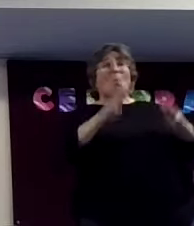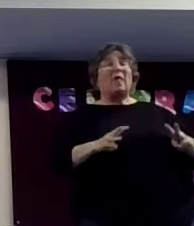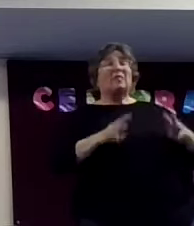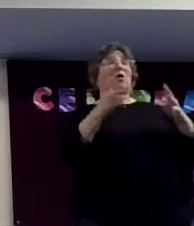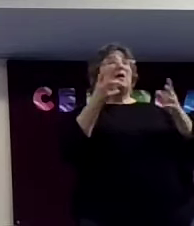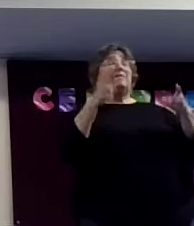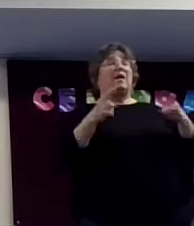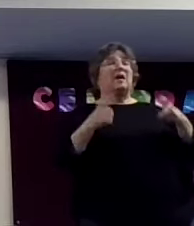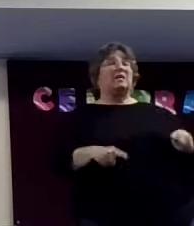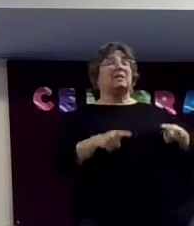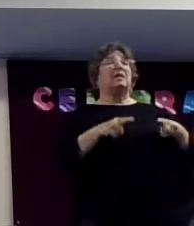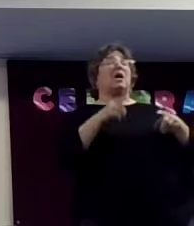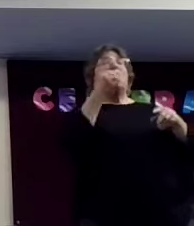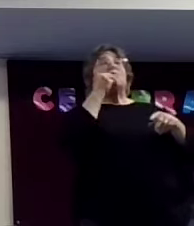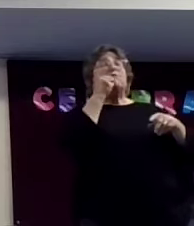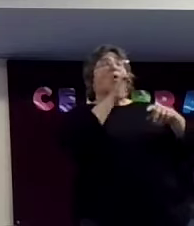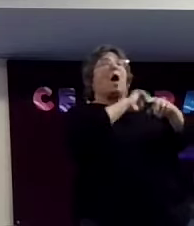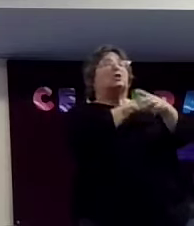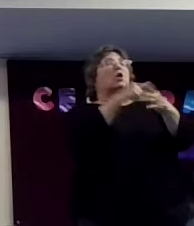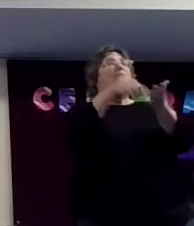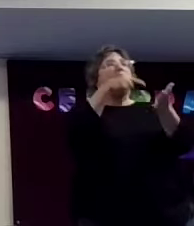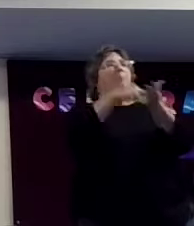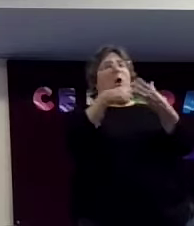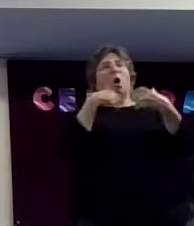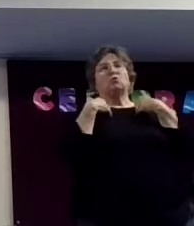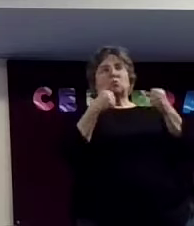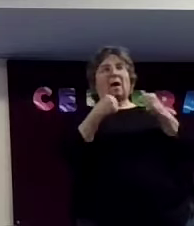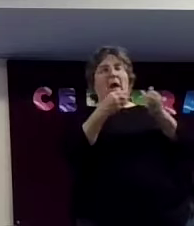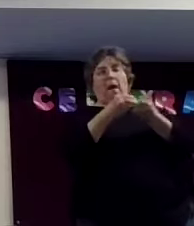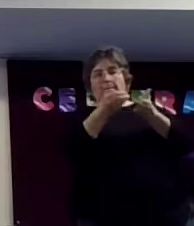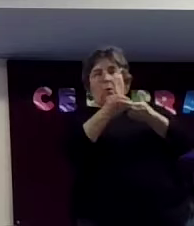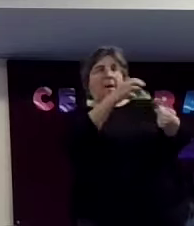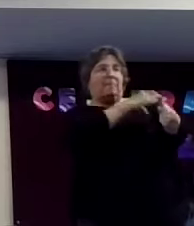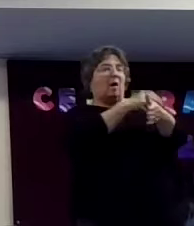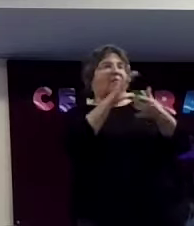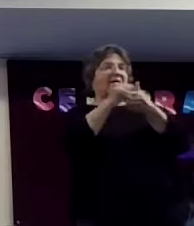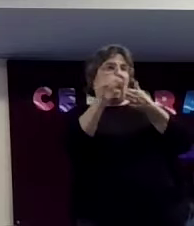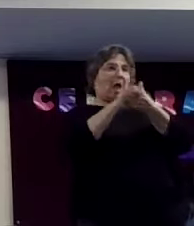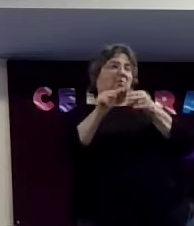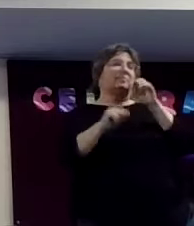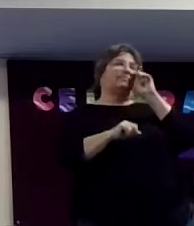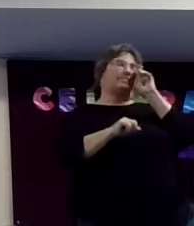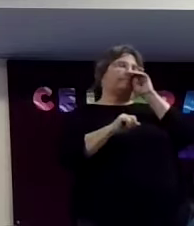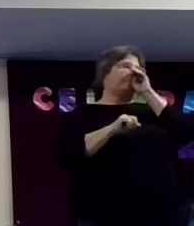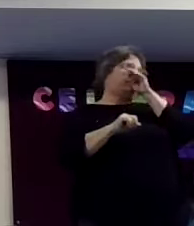basic commodities like food and energy affordable by strengthening the purchasing power of the dollar.